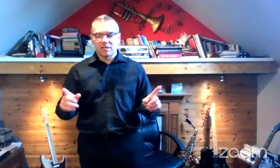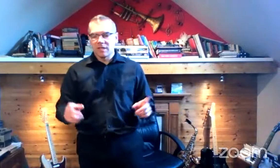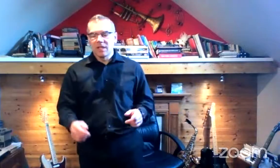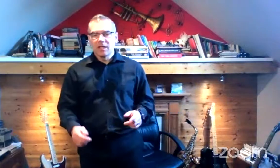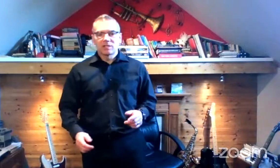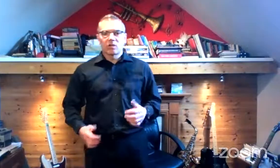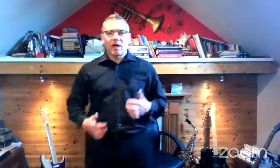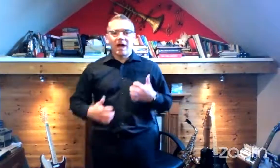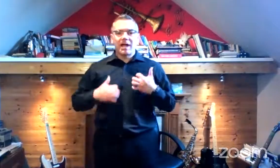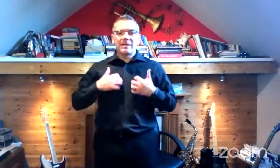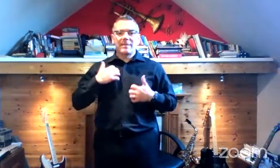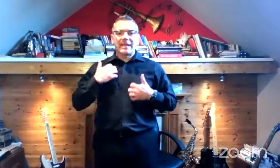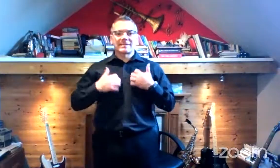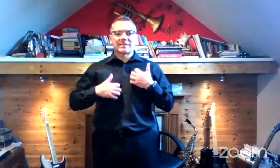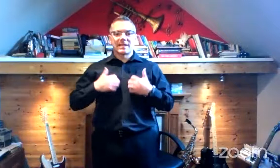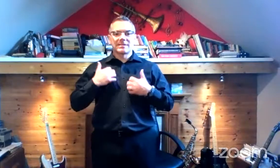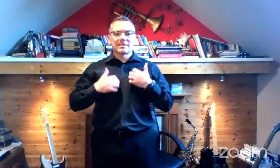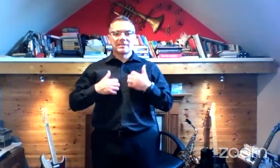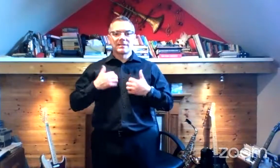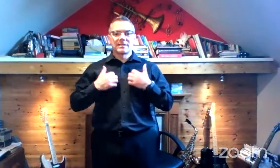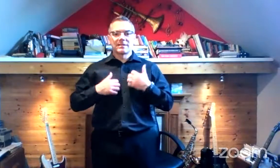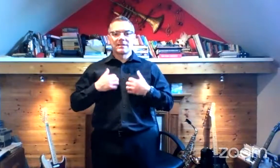section. So I'm excited.